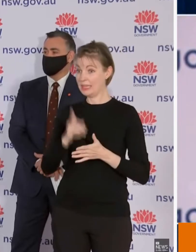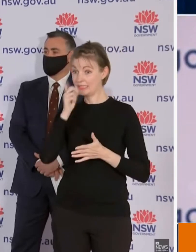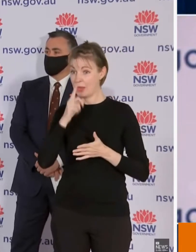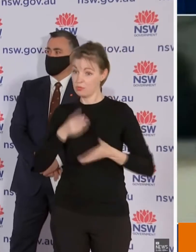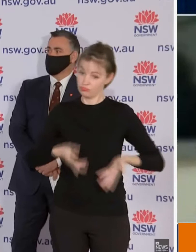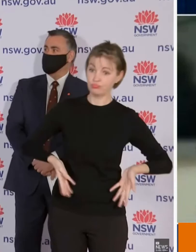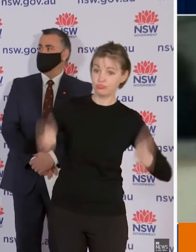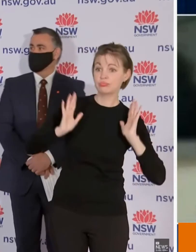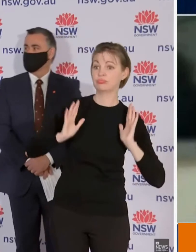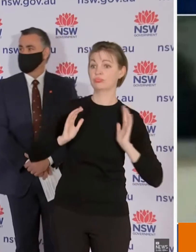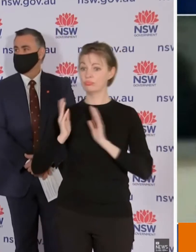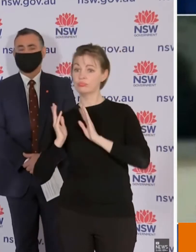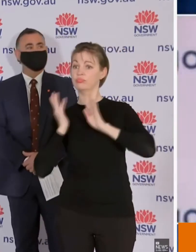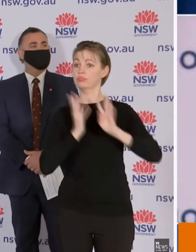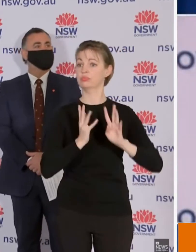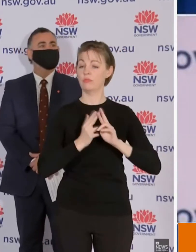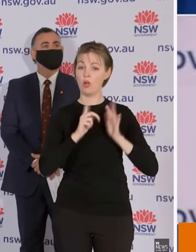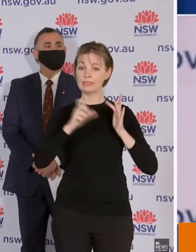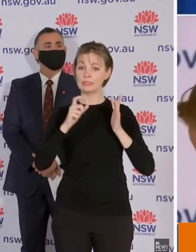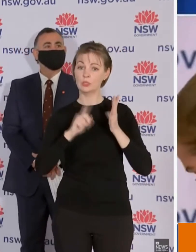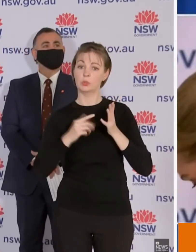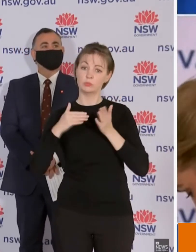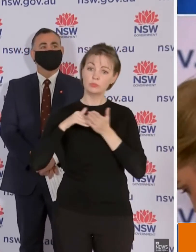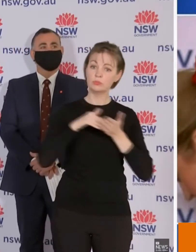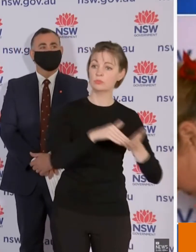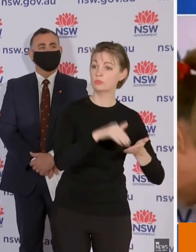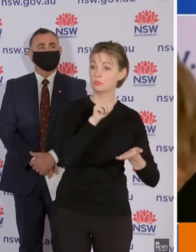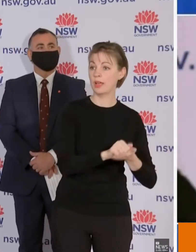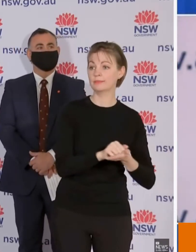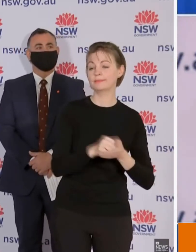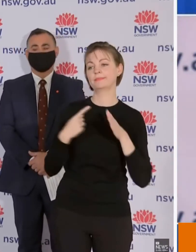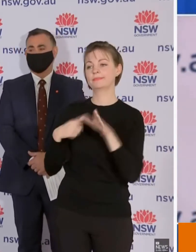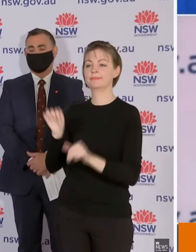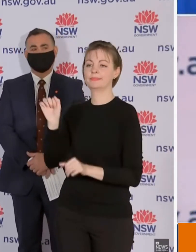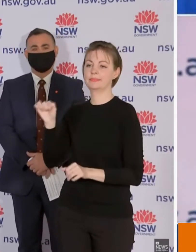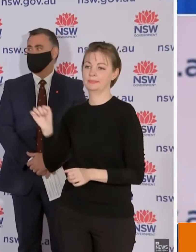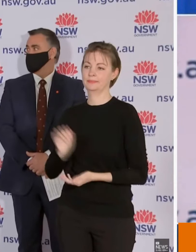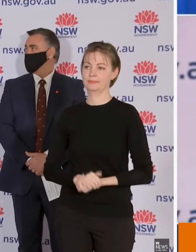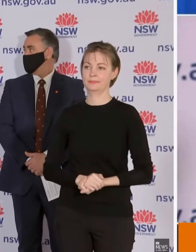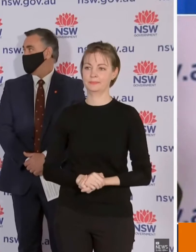to arms. Yes. Mr. Hazzard, just in regards to vaccination,